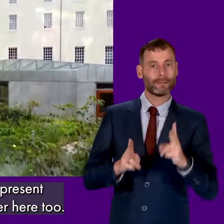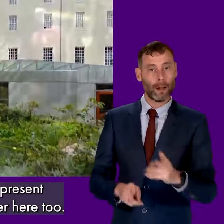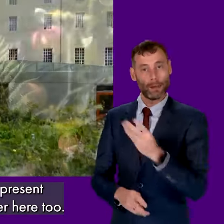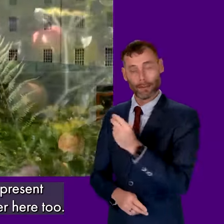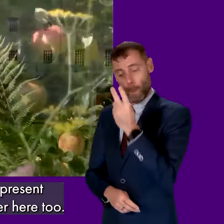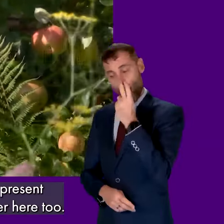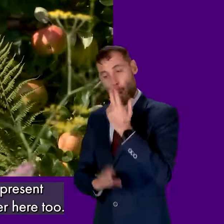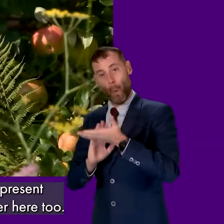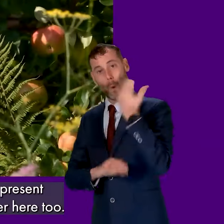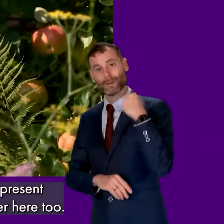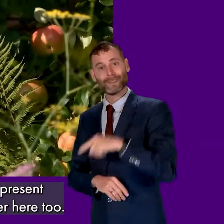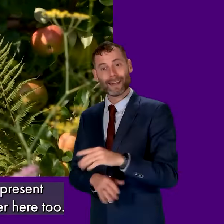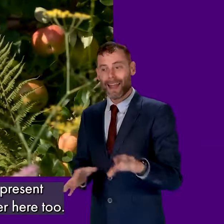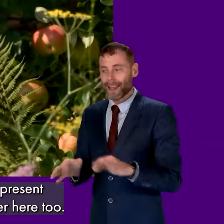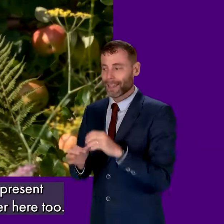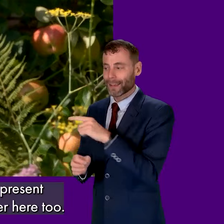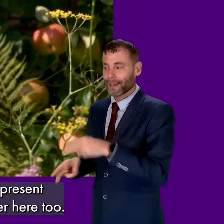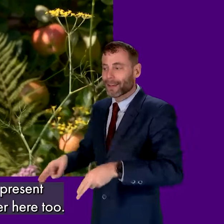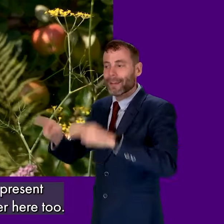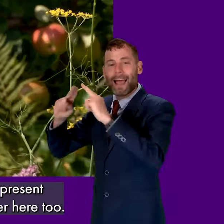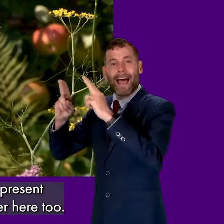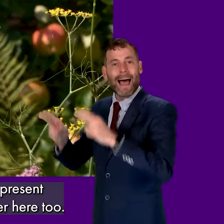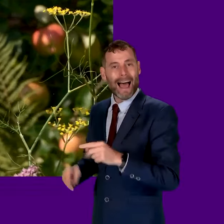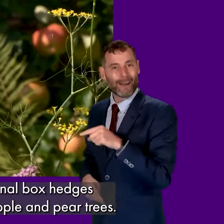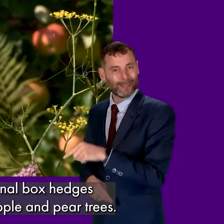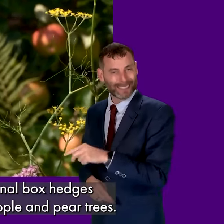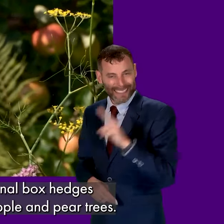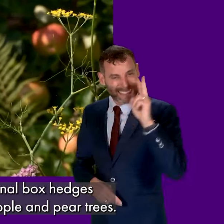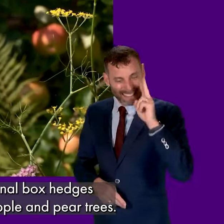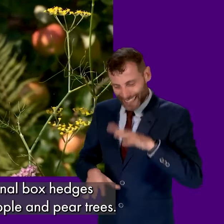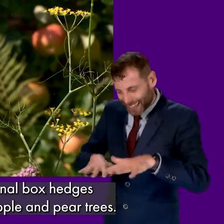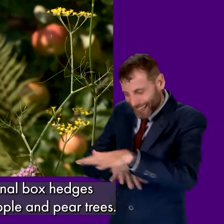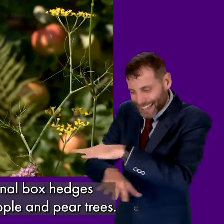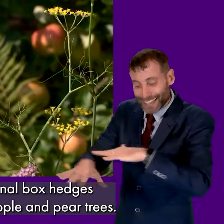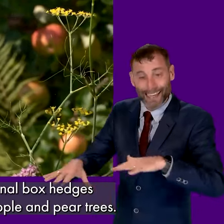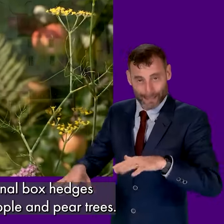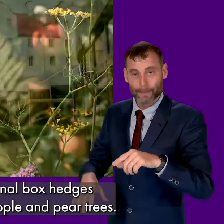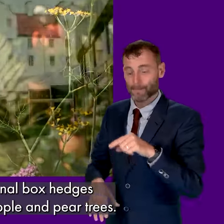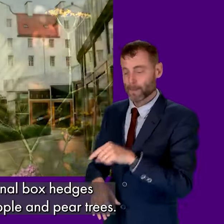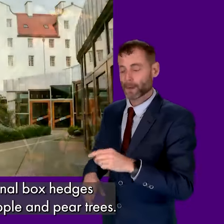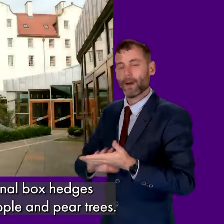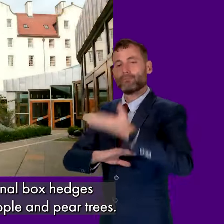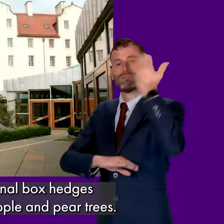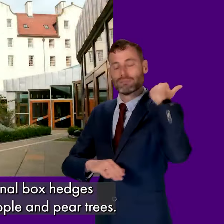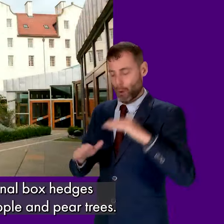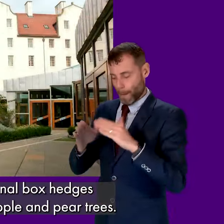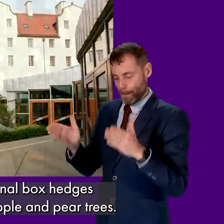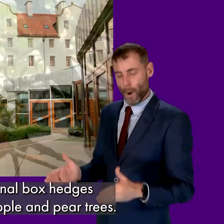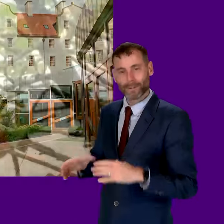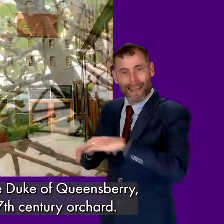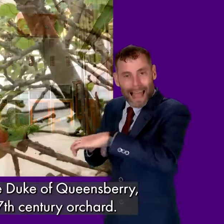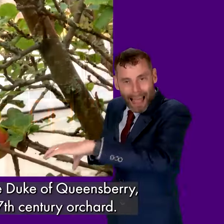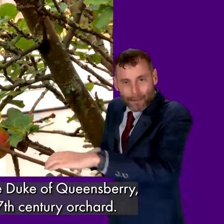campus, past and present come together here too. It contains traditional box hedges as well as a row of apple and pear